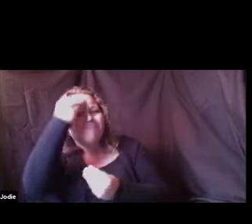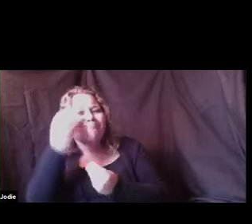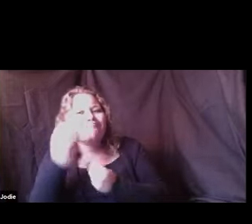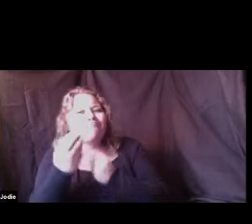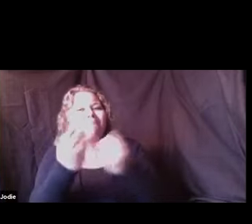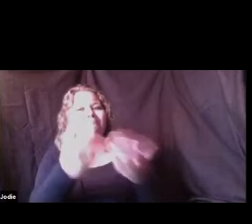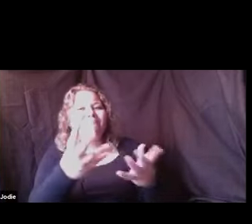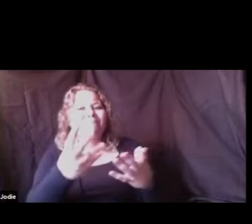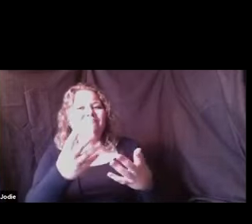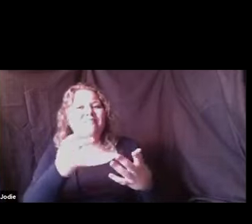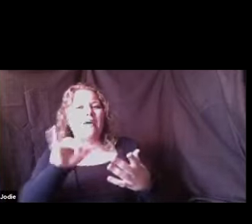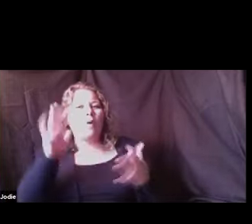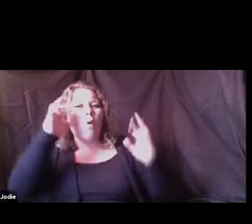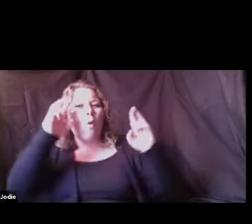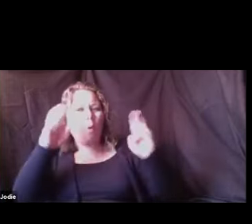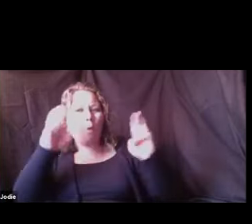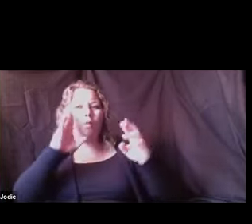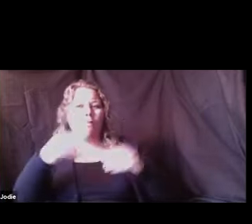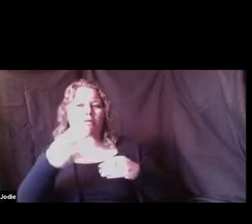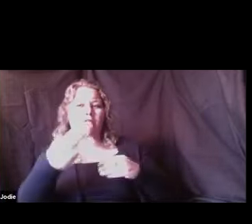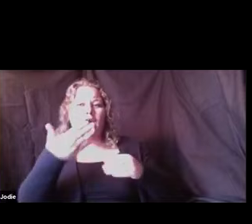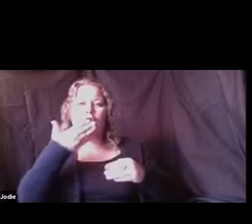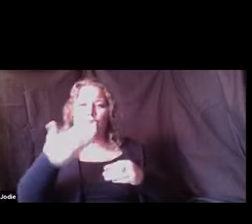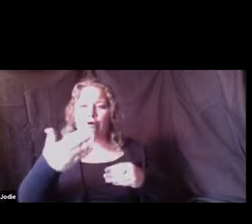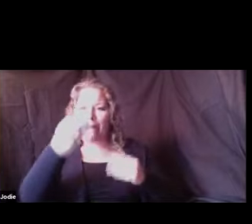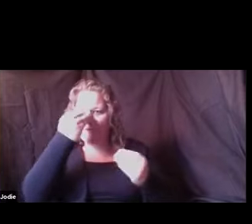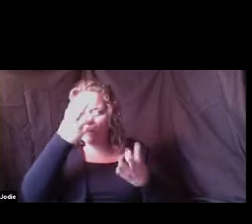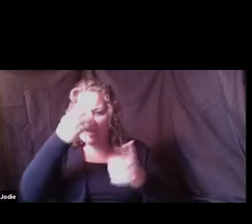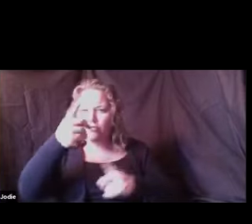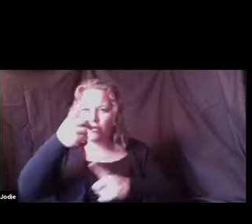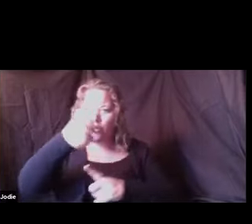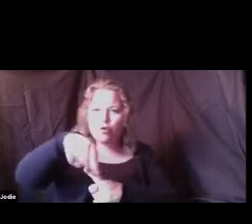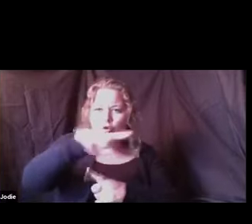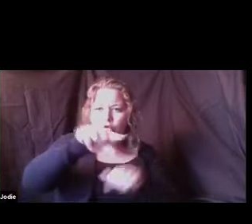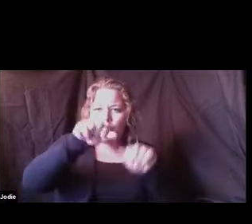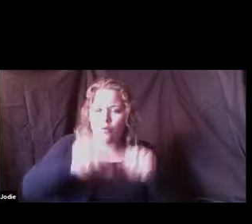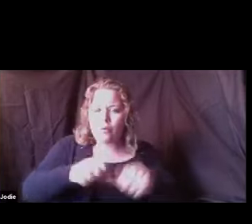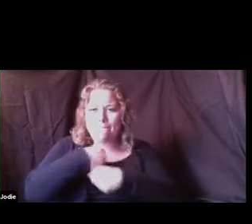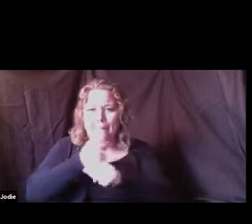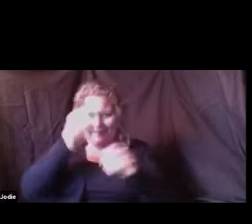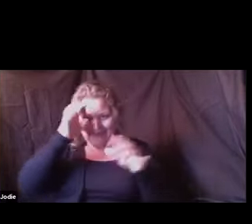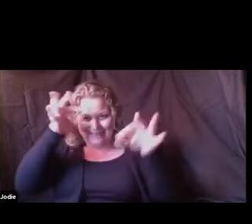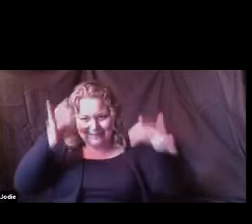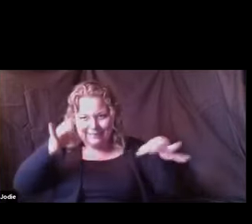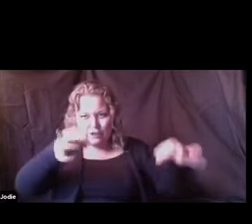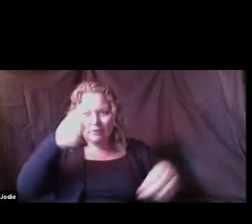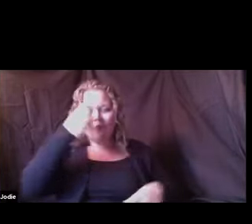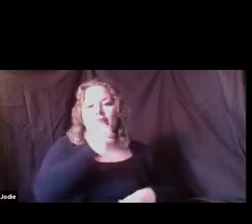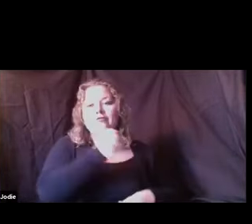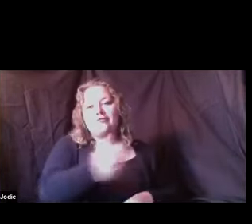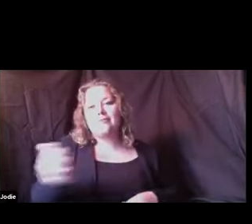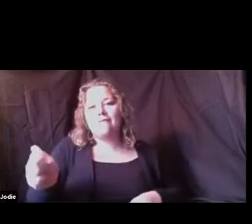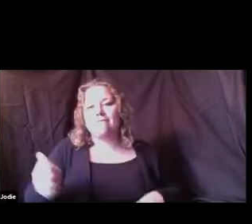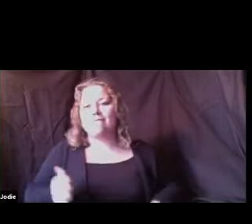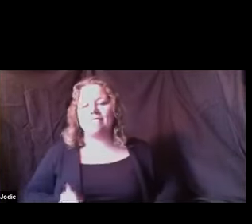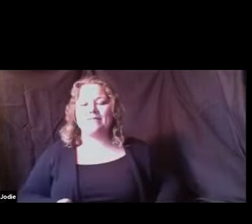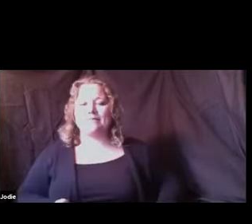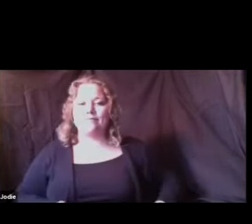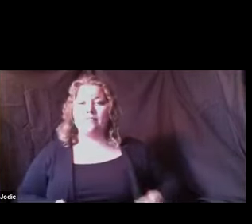decisions. And we hope that you will use it in that way and that it will be helpful to you. So at this point, I'm going to